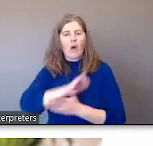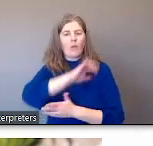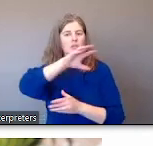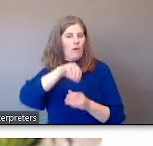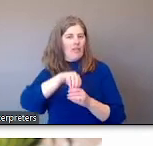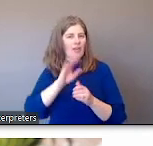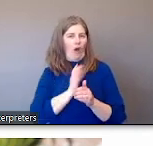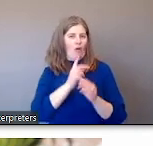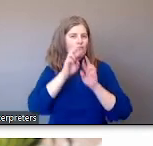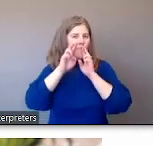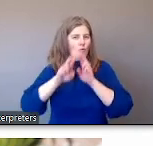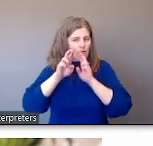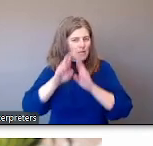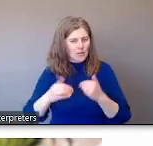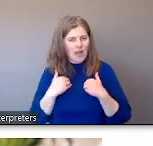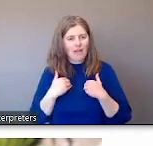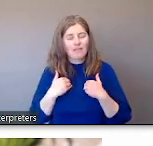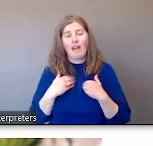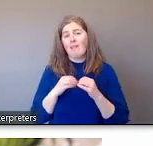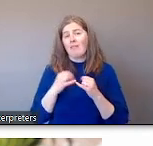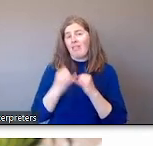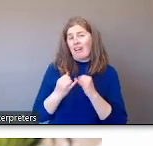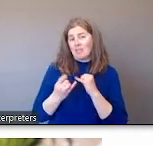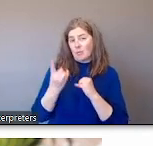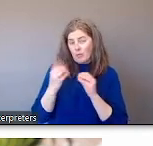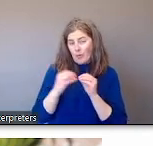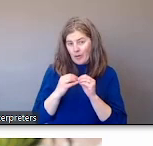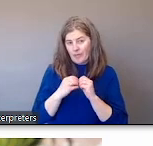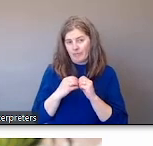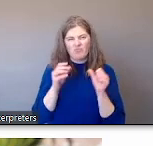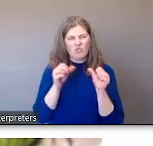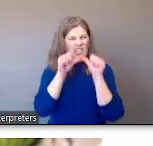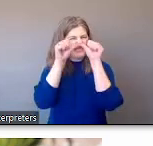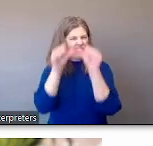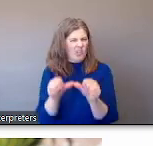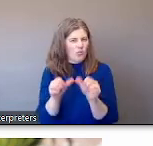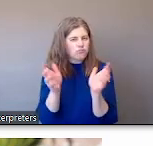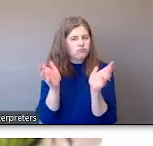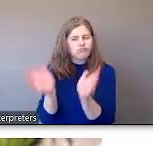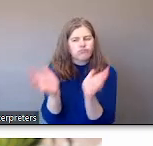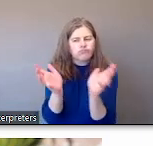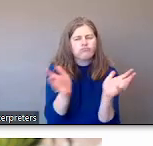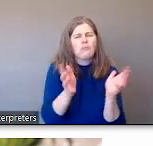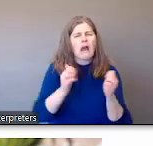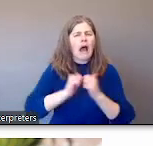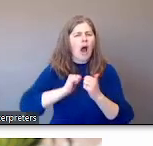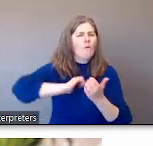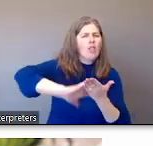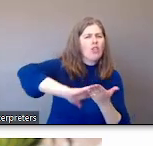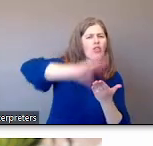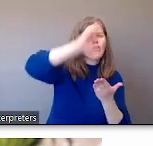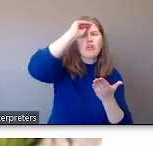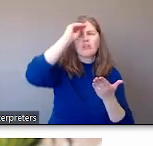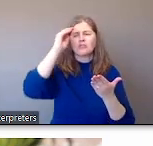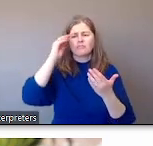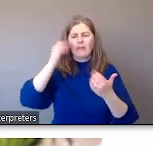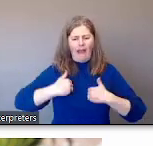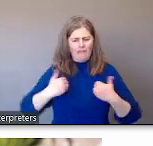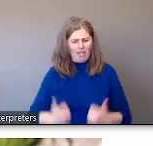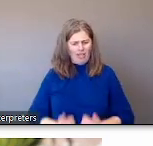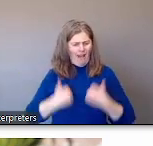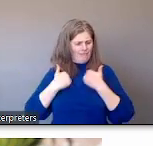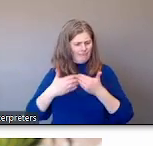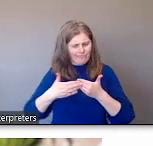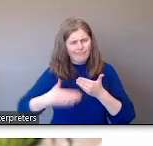modeling reports. And lastly, let's continue these conversations about how we learn to live with COVID. There are a lot of